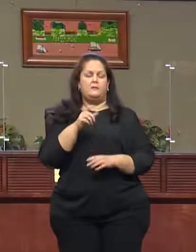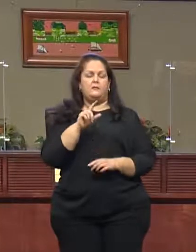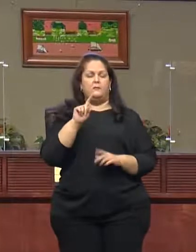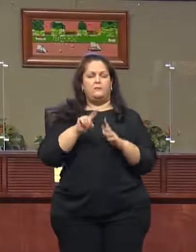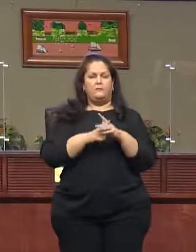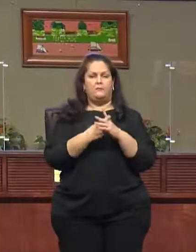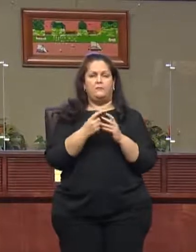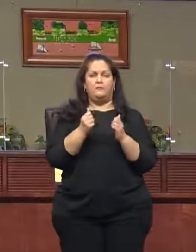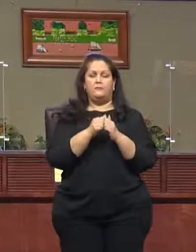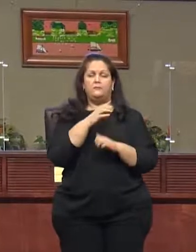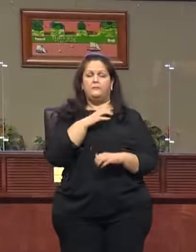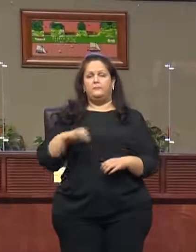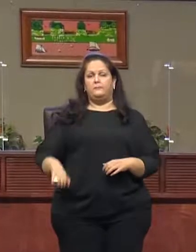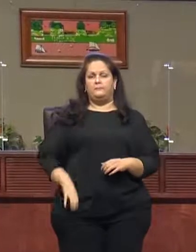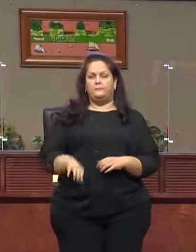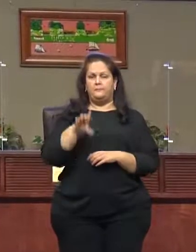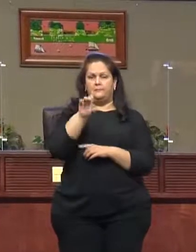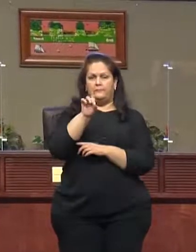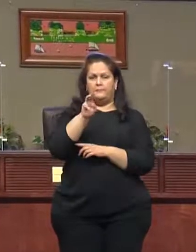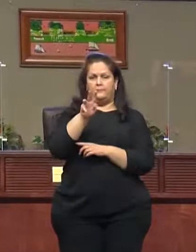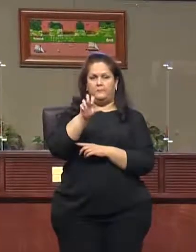Mayor?